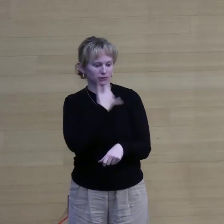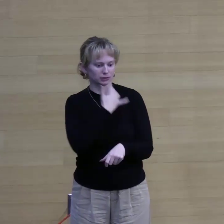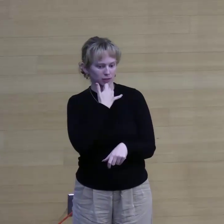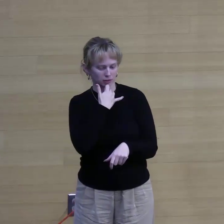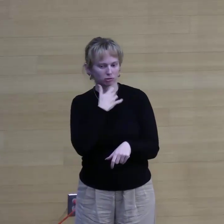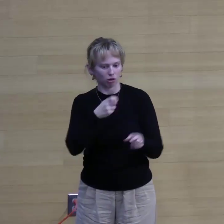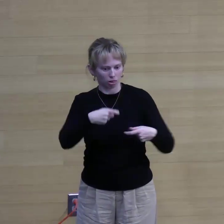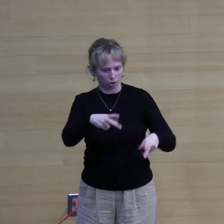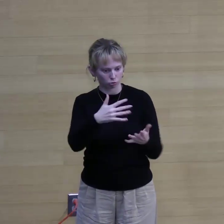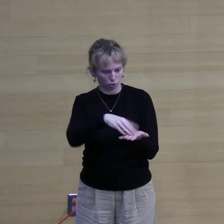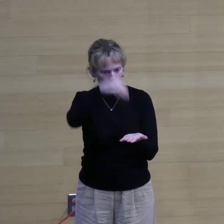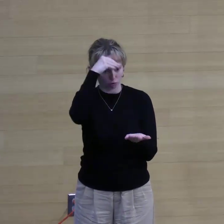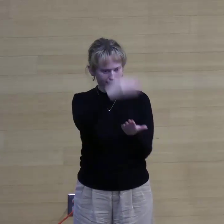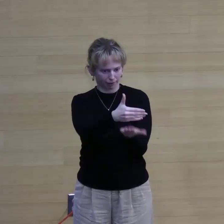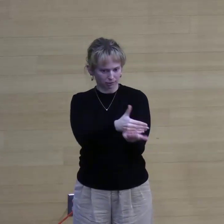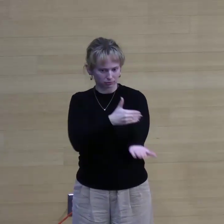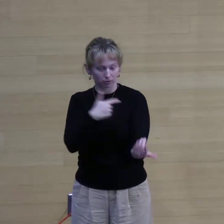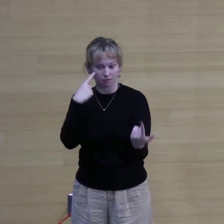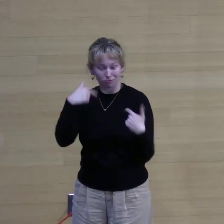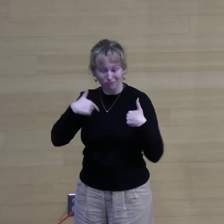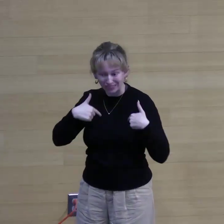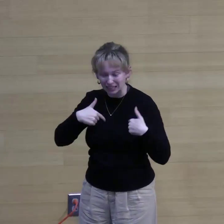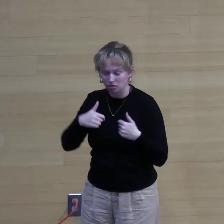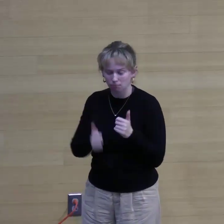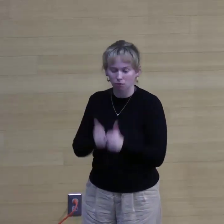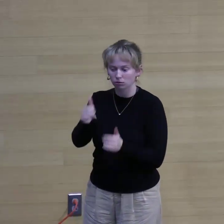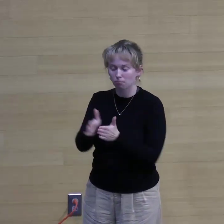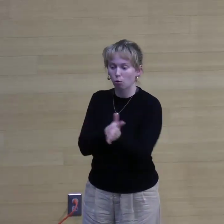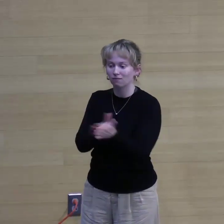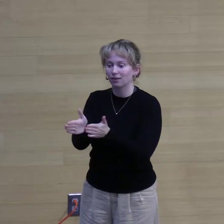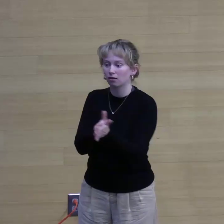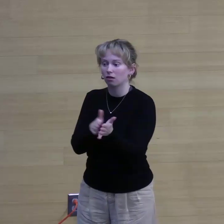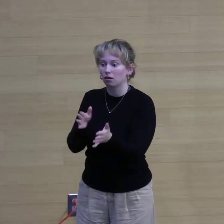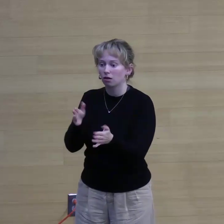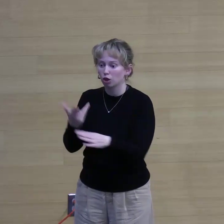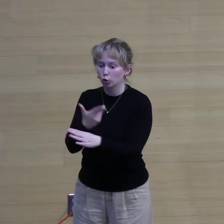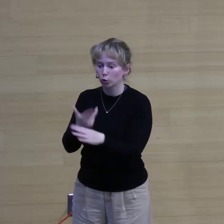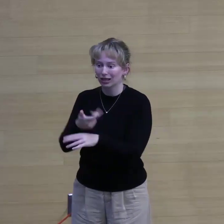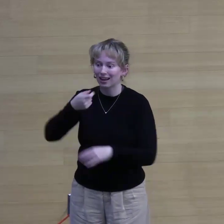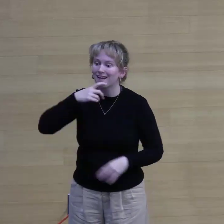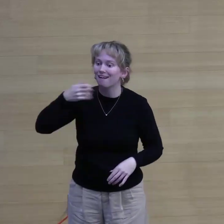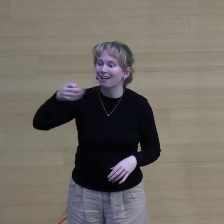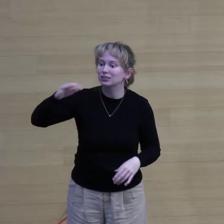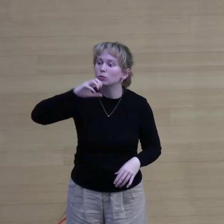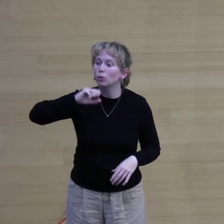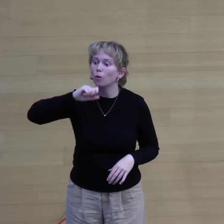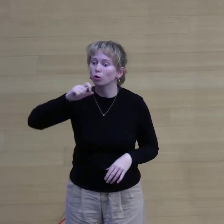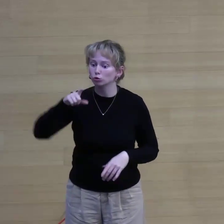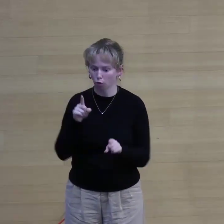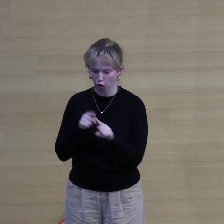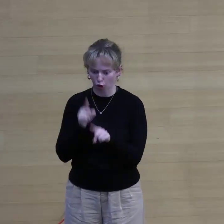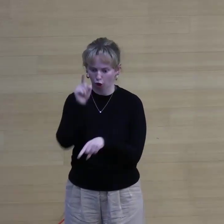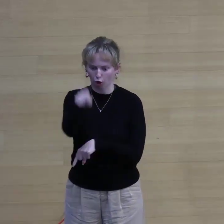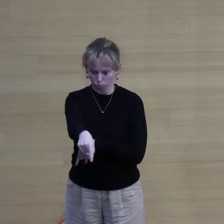to learn from your lessons. And for me, the most motivating thing to get a 19-year-old to use their cane to go across to Starbucks is the date